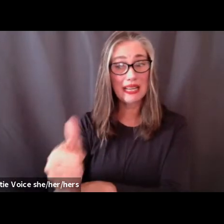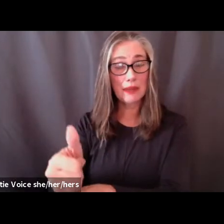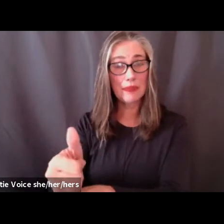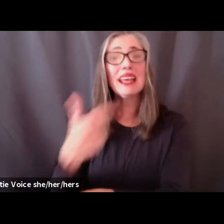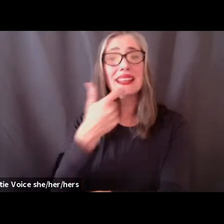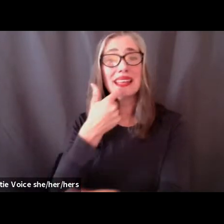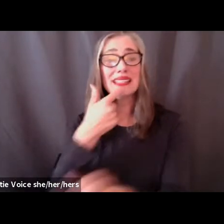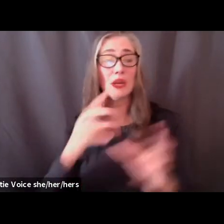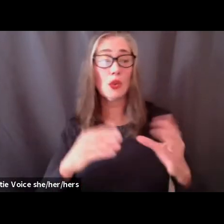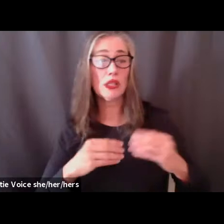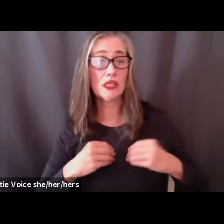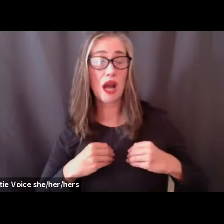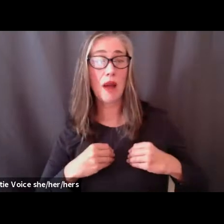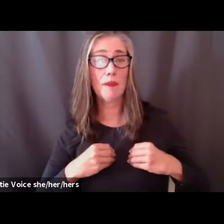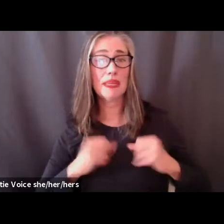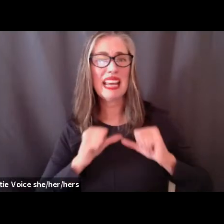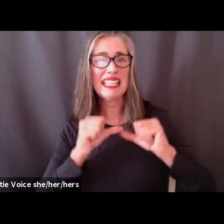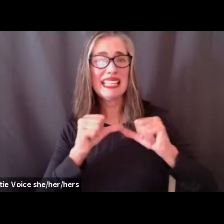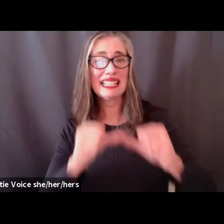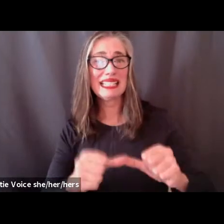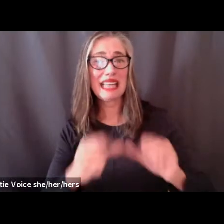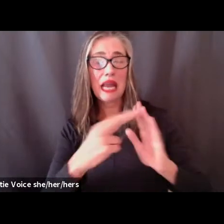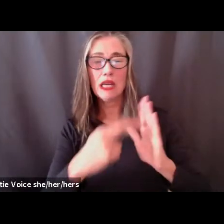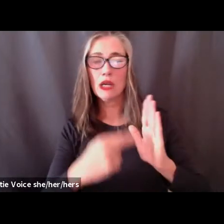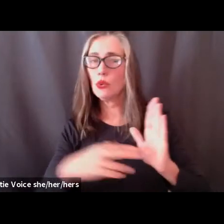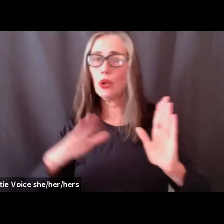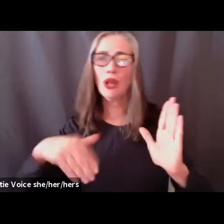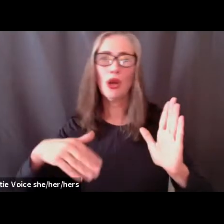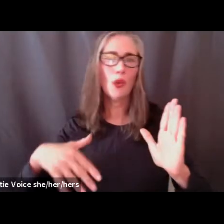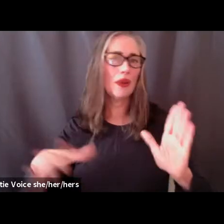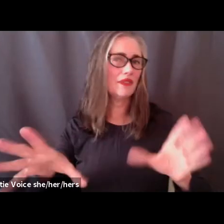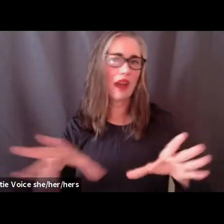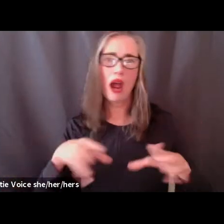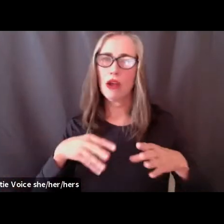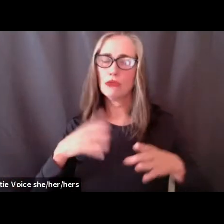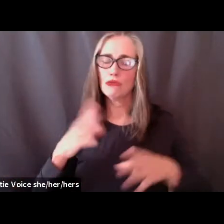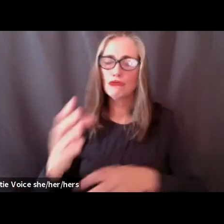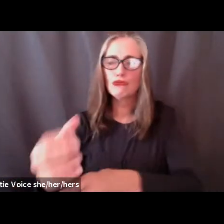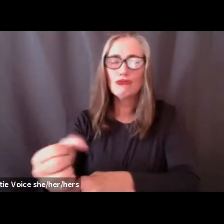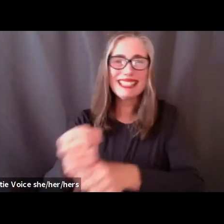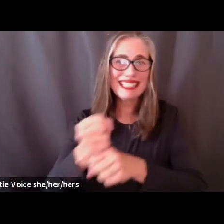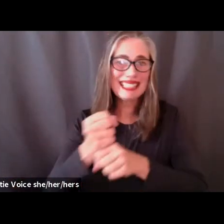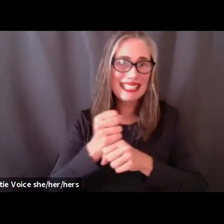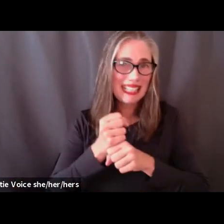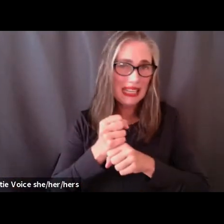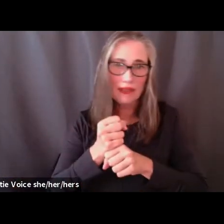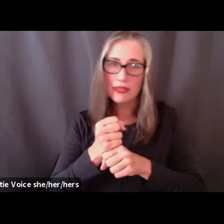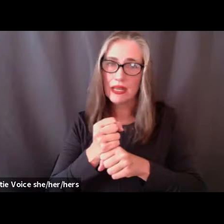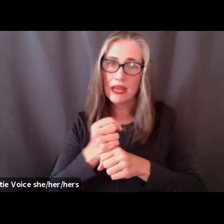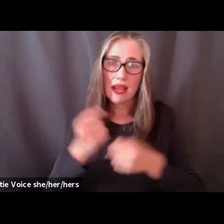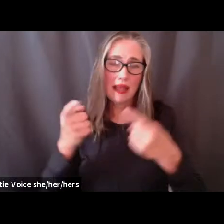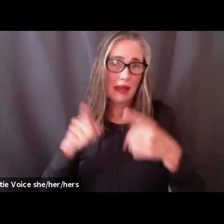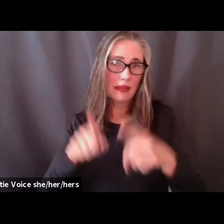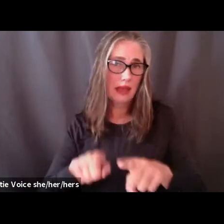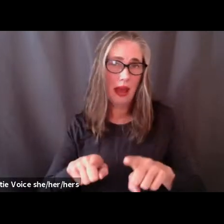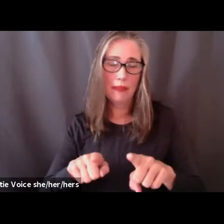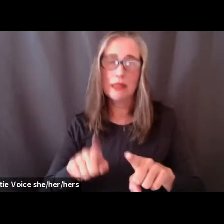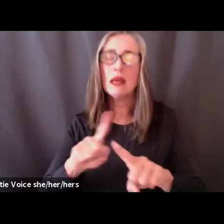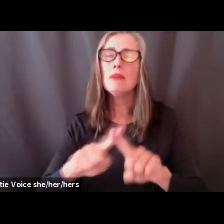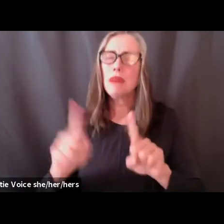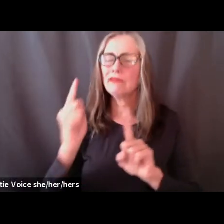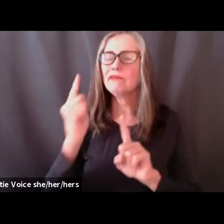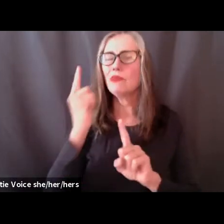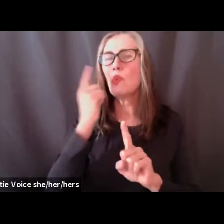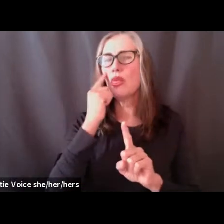adopt a standing rule. We have not received verification that it has happened, but we anticipate that will come